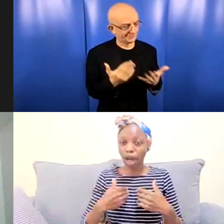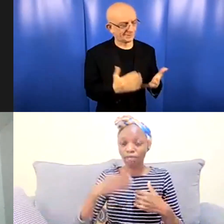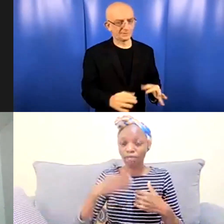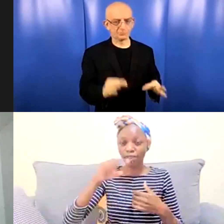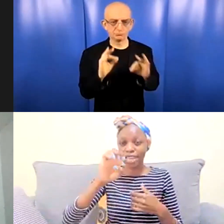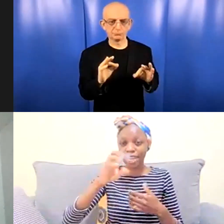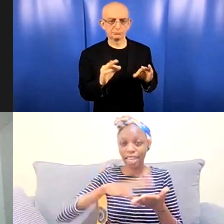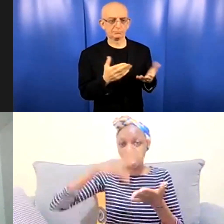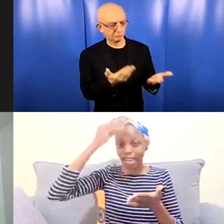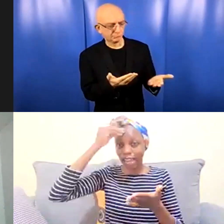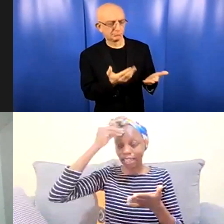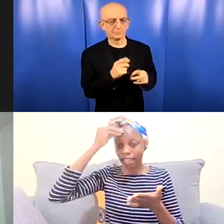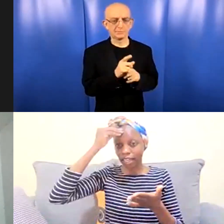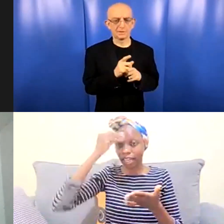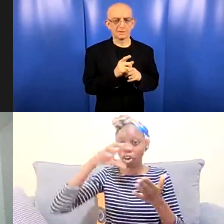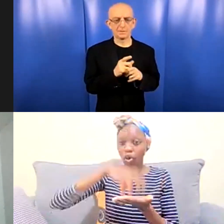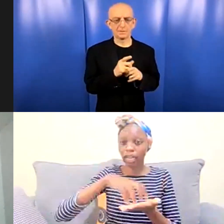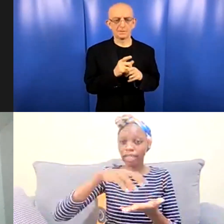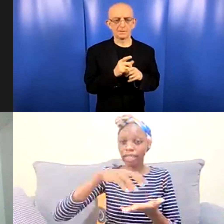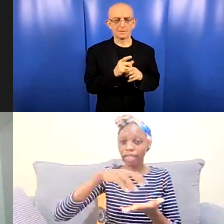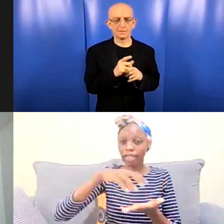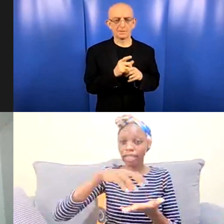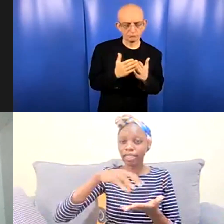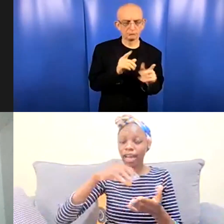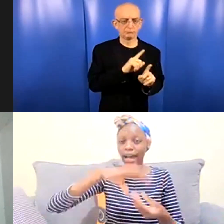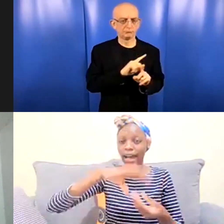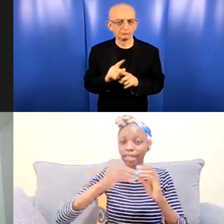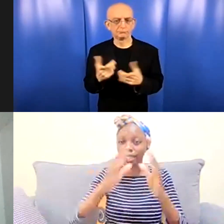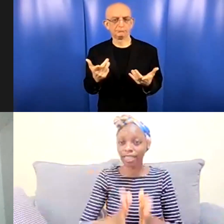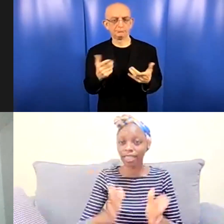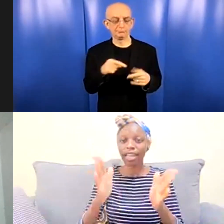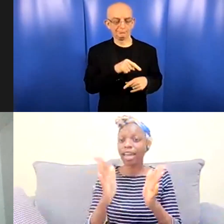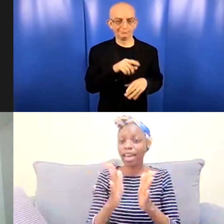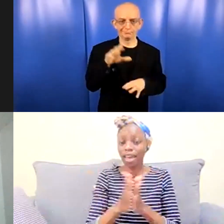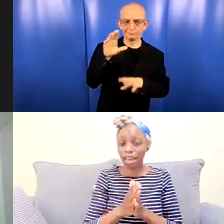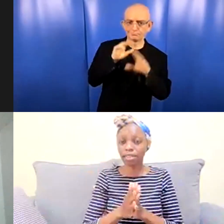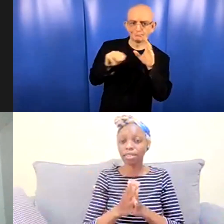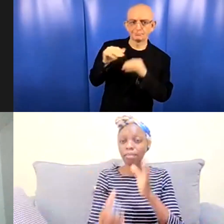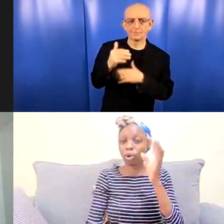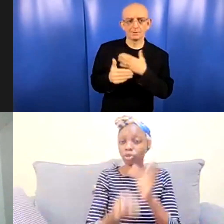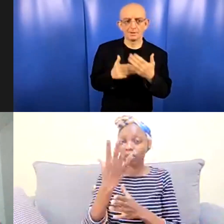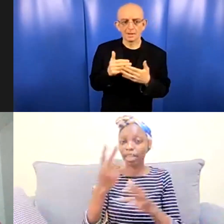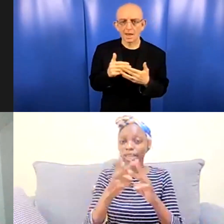content creators and producers is crucial.